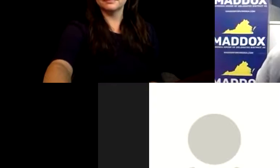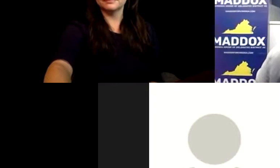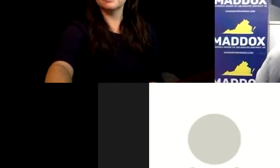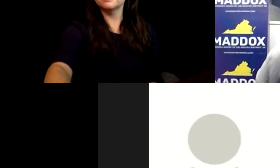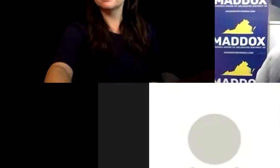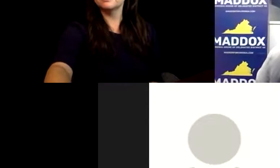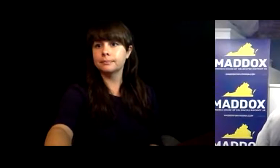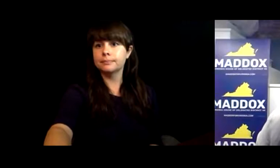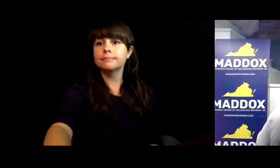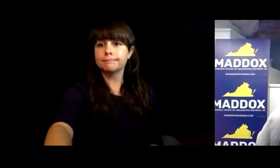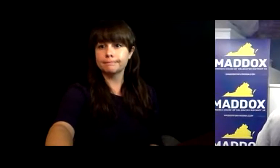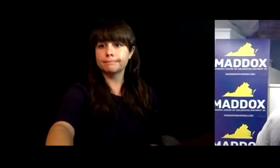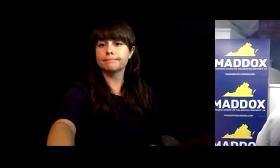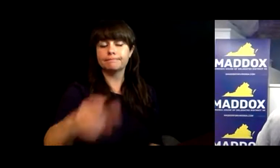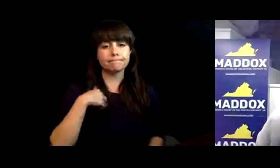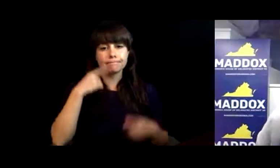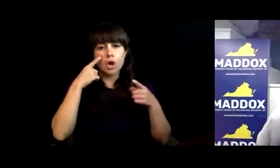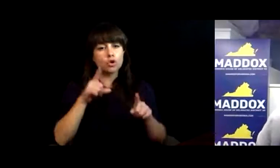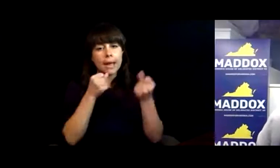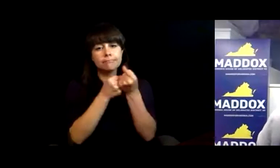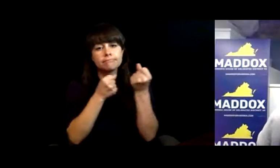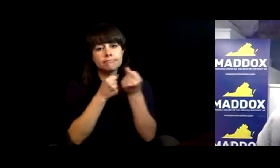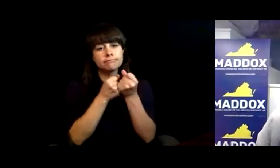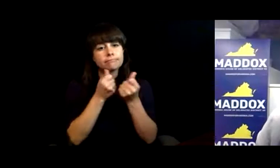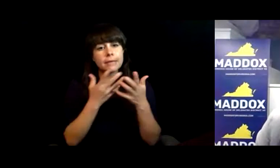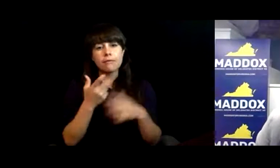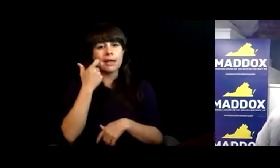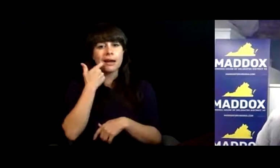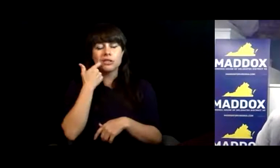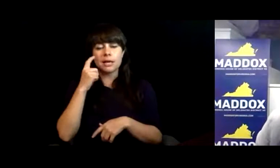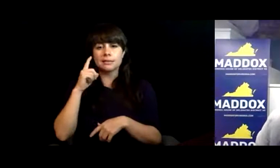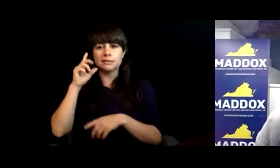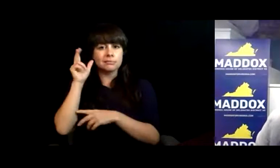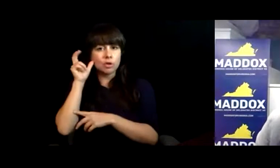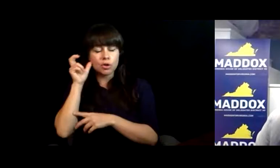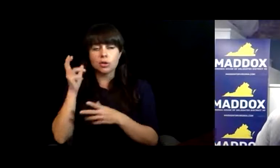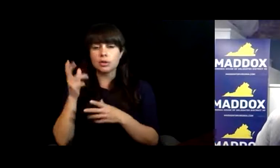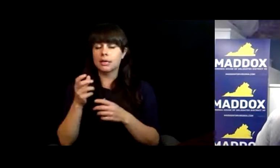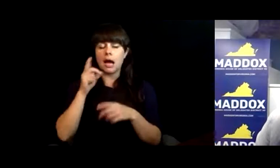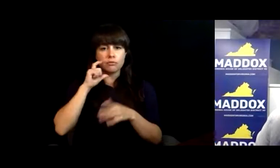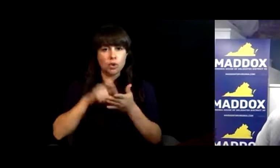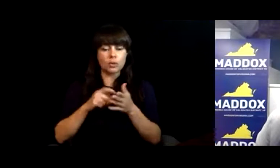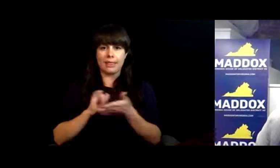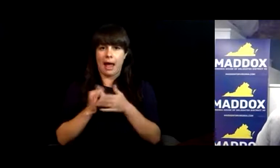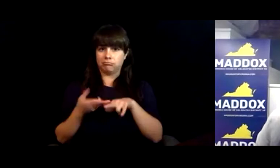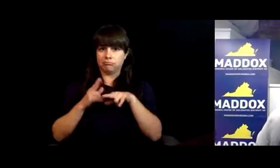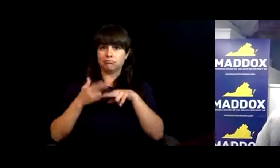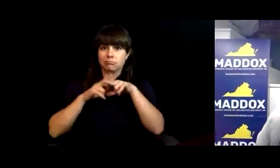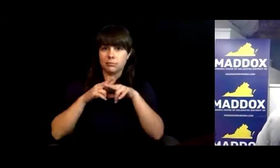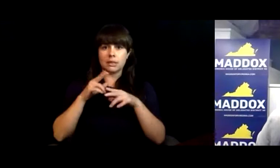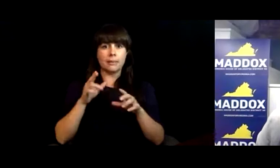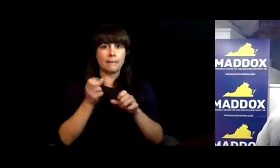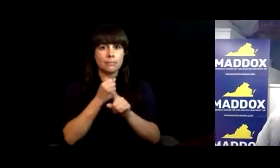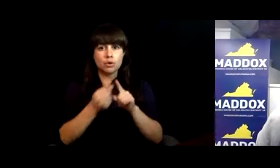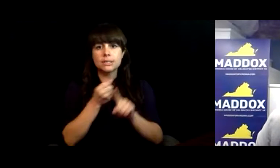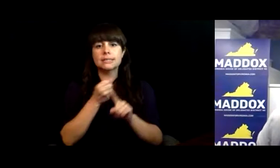is a tragic, uptick in the reporting of abuses against multiple communities